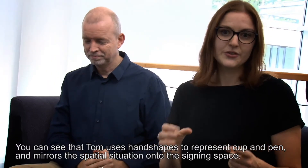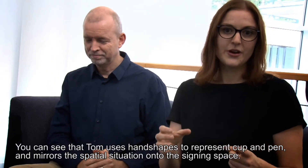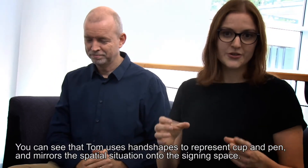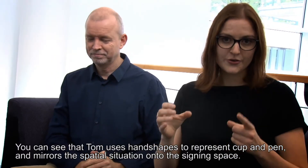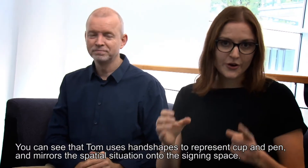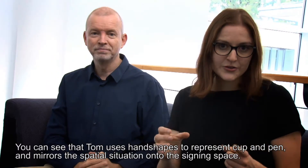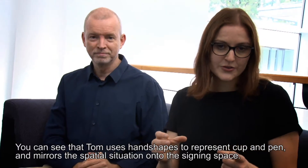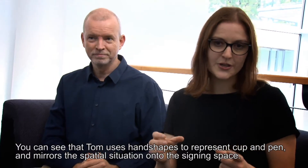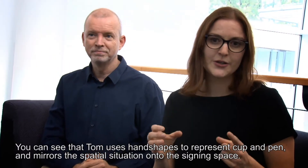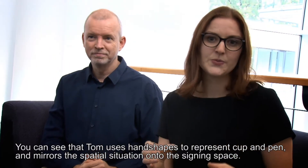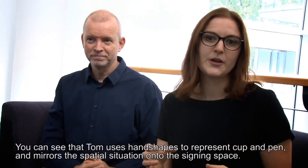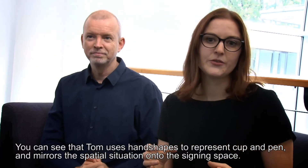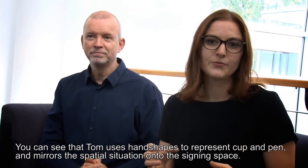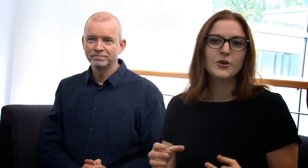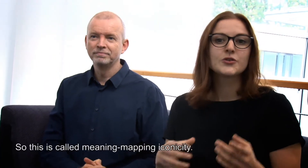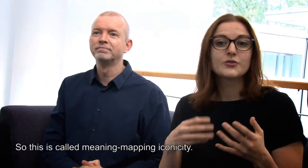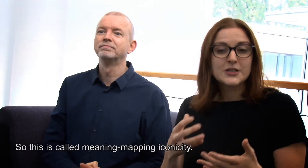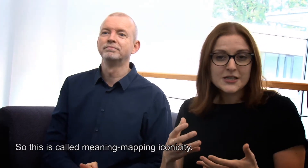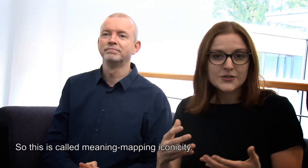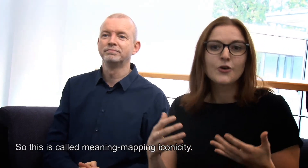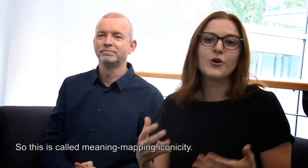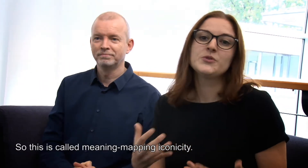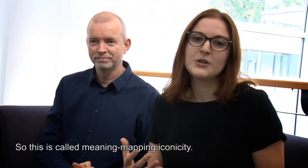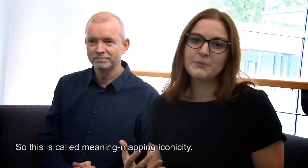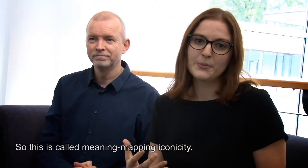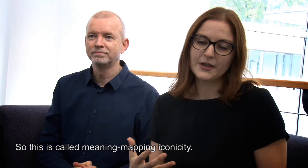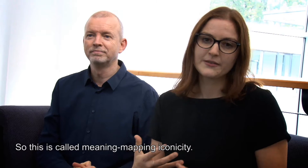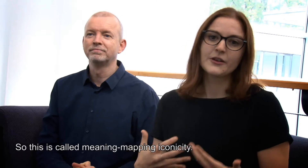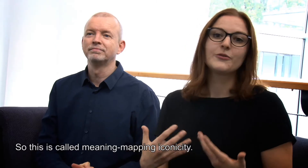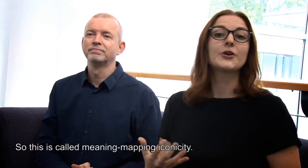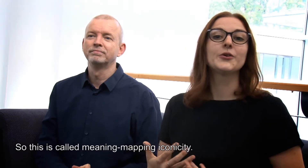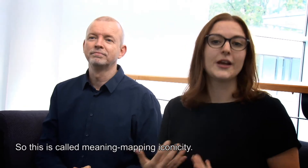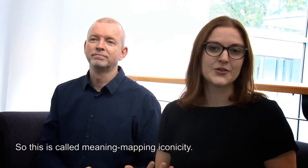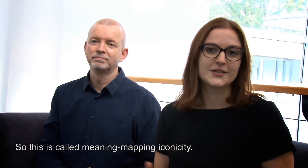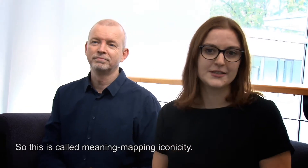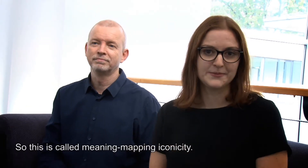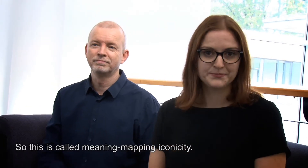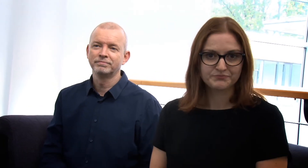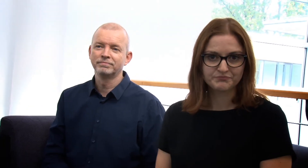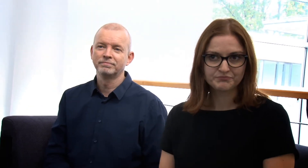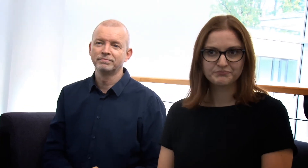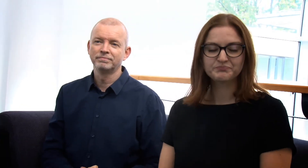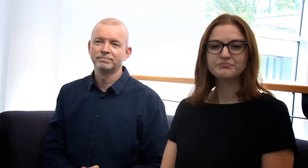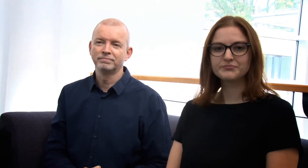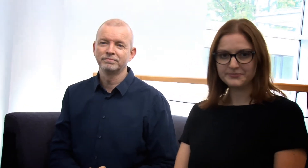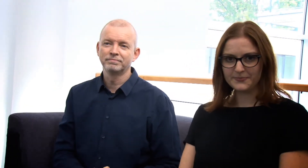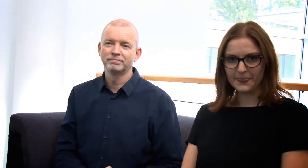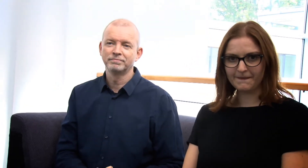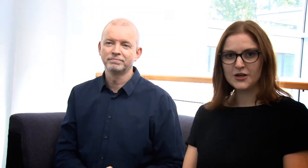spatial situation onto the signing space. So these form-to-meaning mappings we call iconicity.